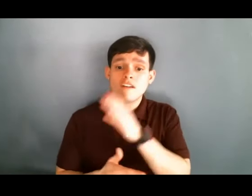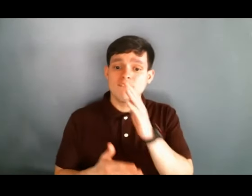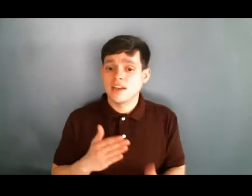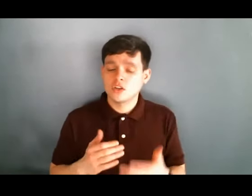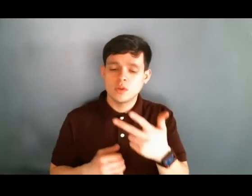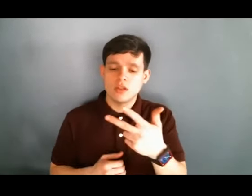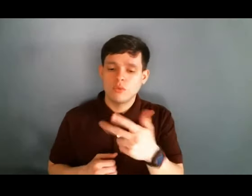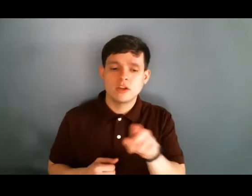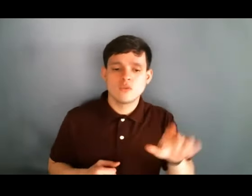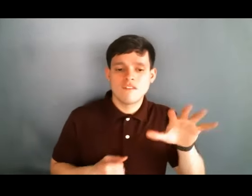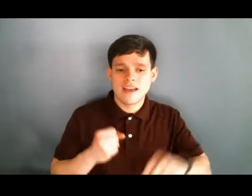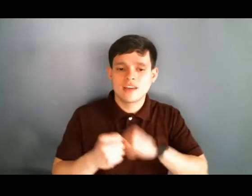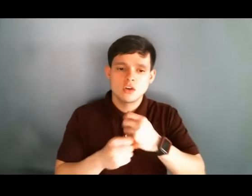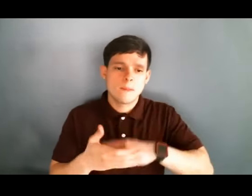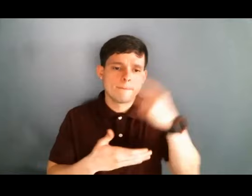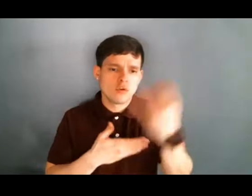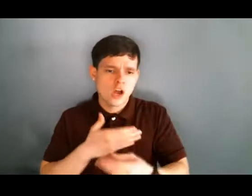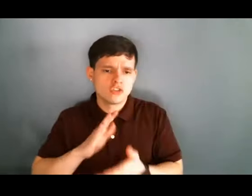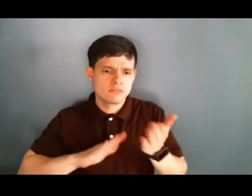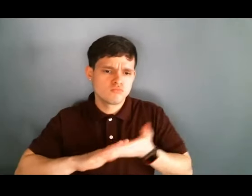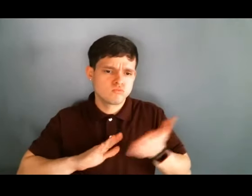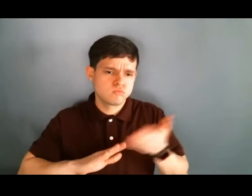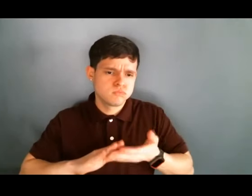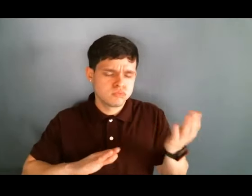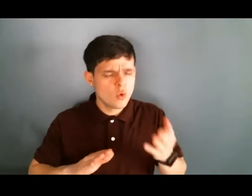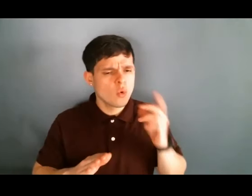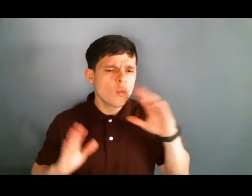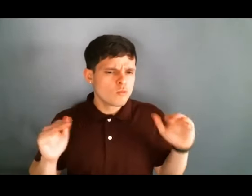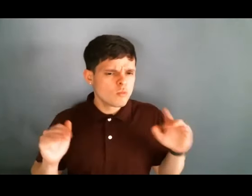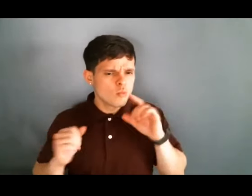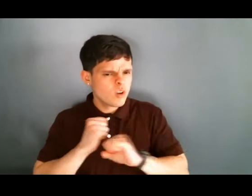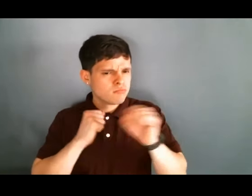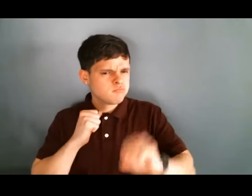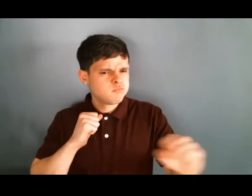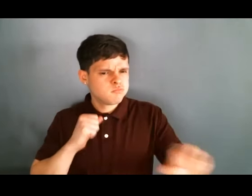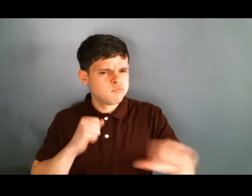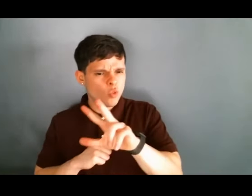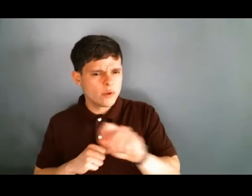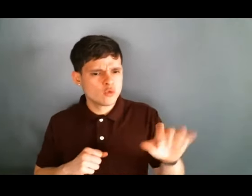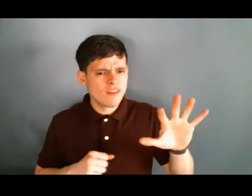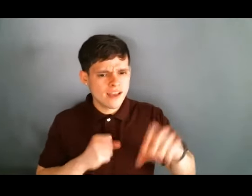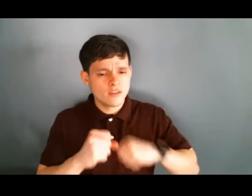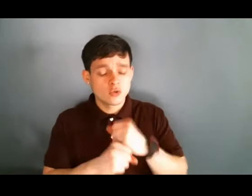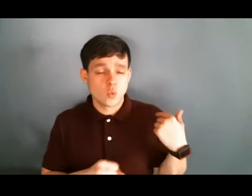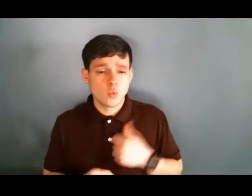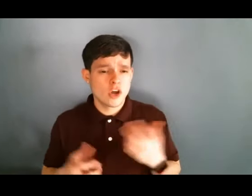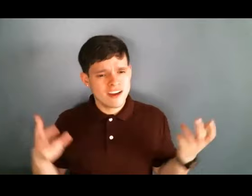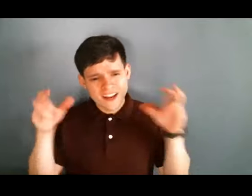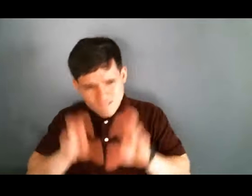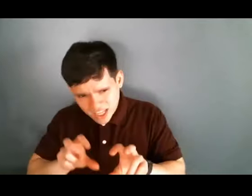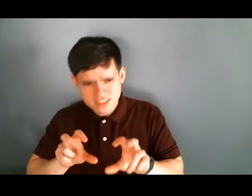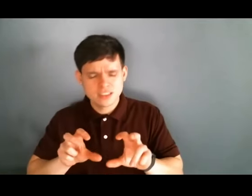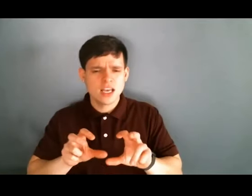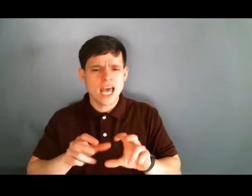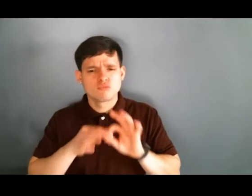3 to 5 years. So we expect that this is something that is going to take a while. Creative capital is really invested in having a long-term